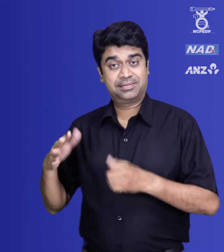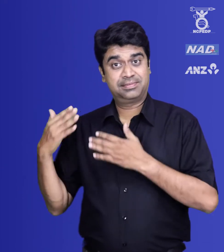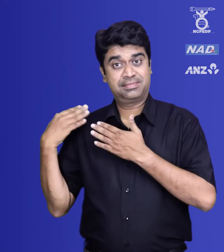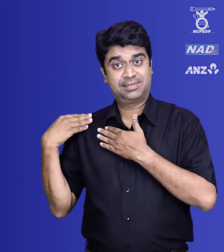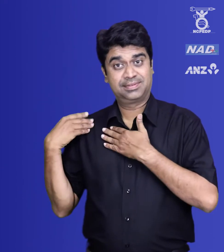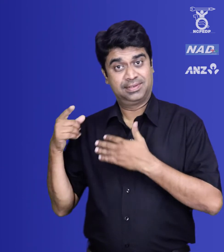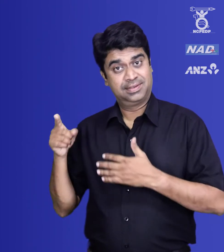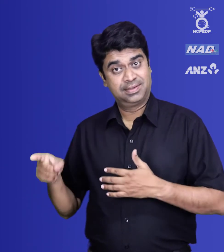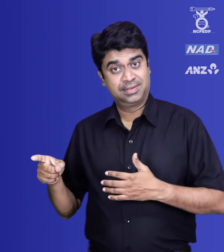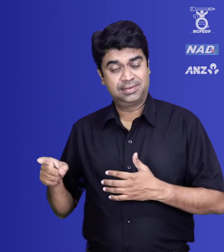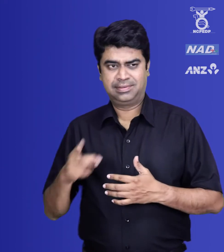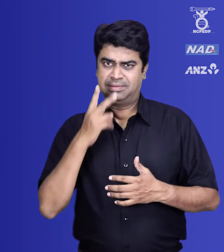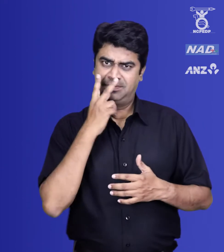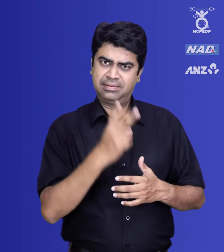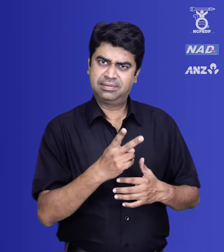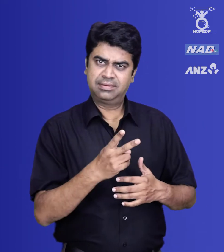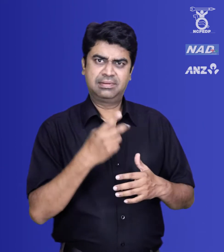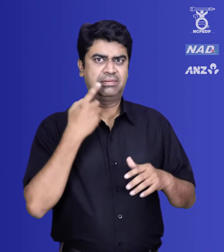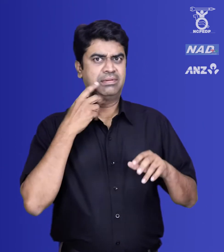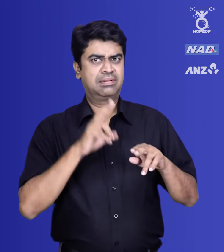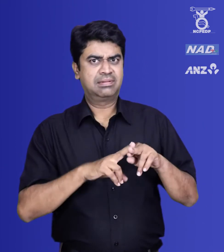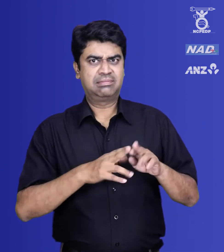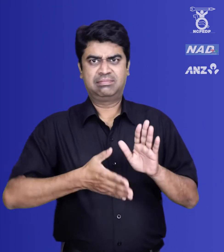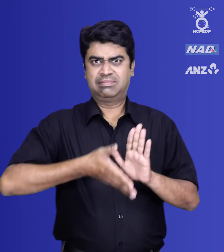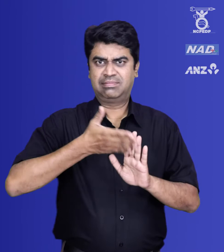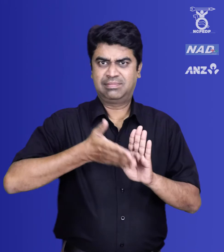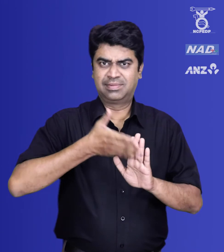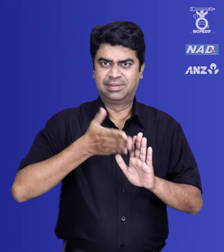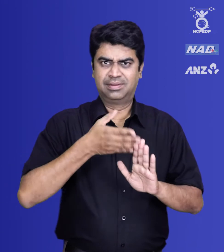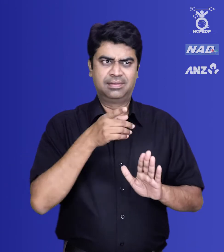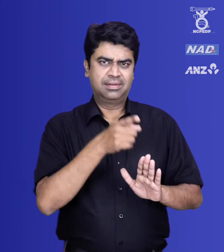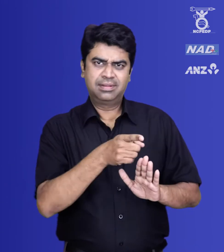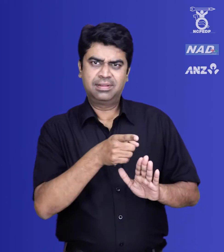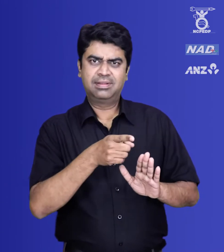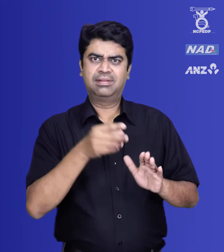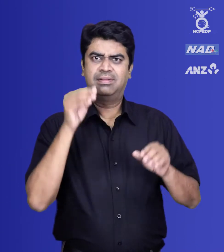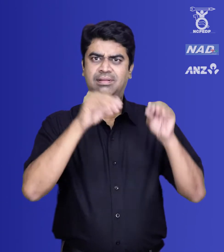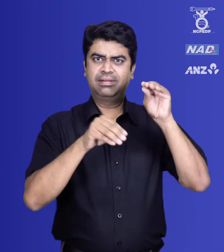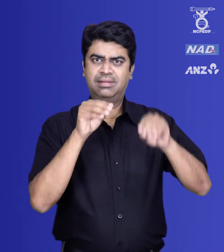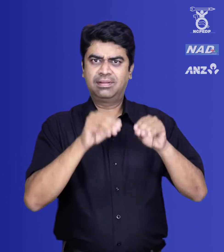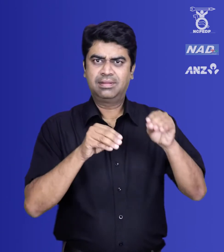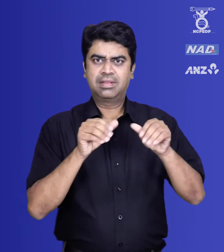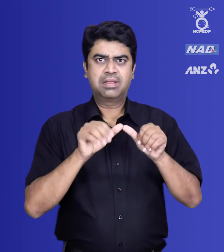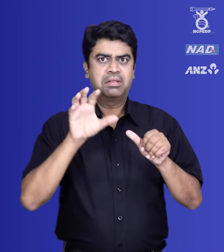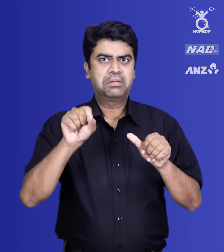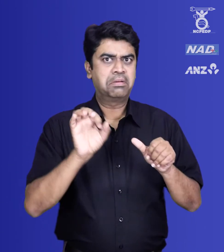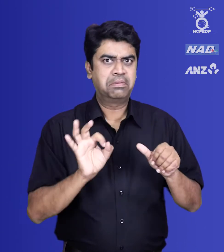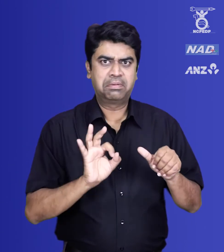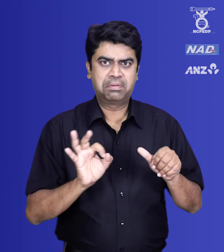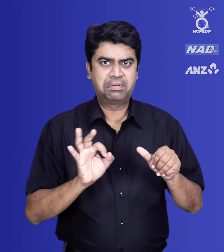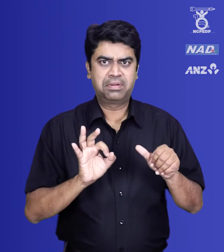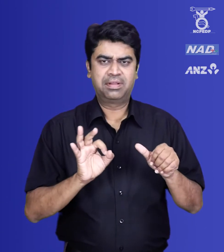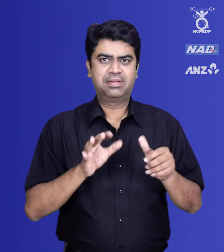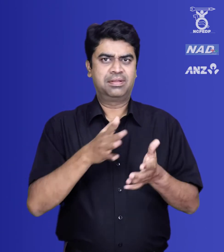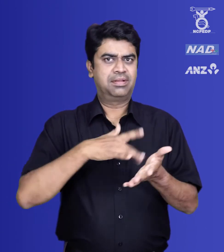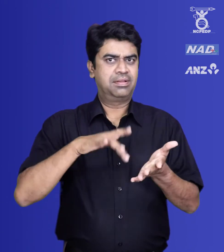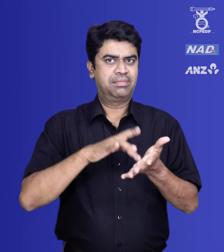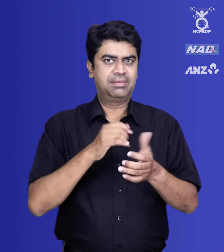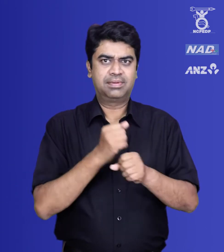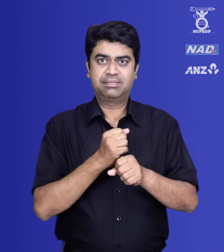No establishment shall be granted permission to build any structure if the building plan does not adhere to the